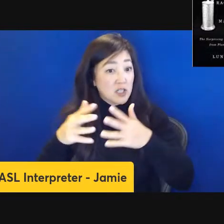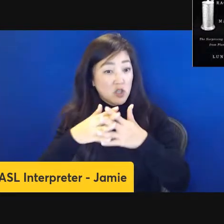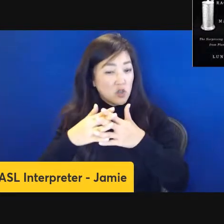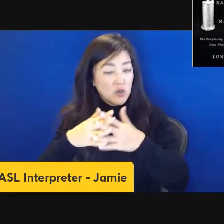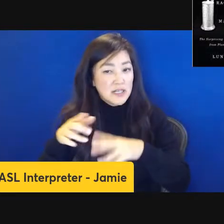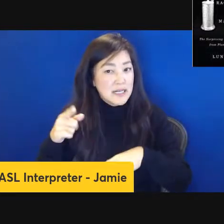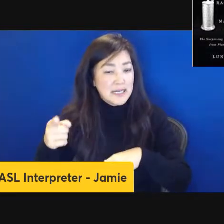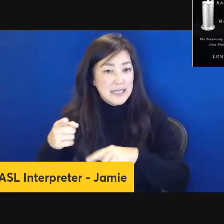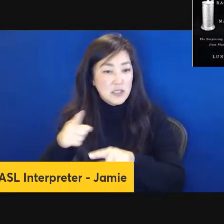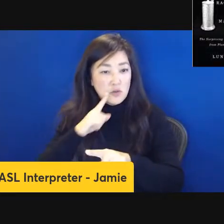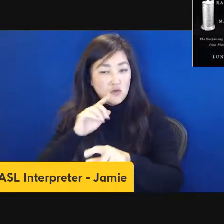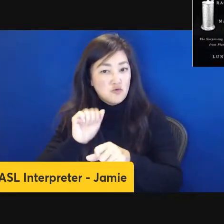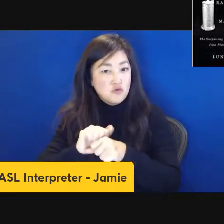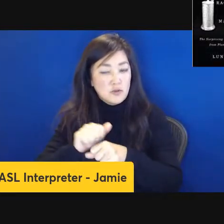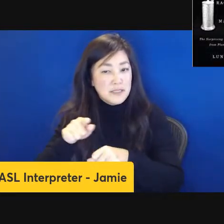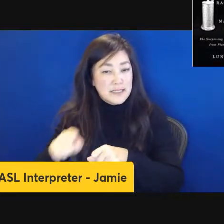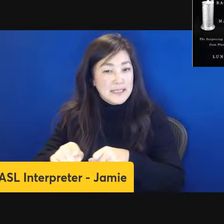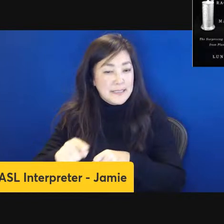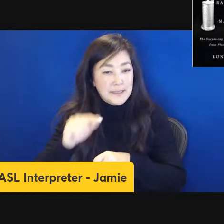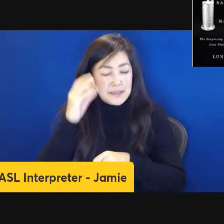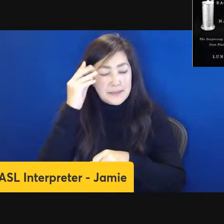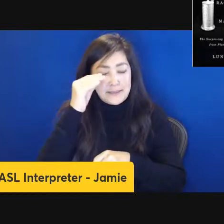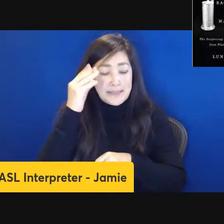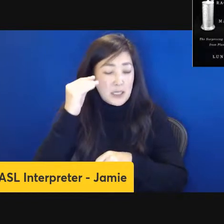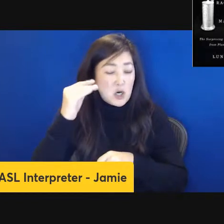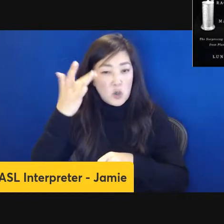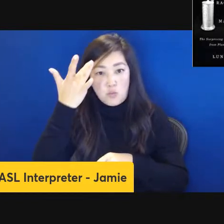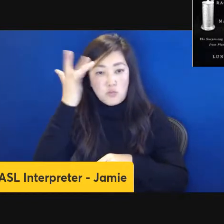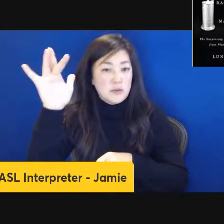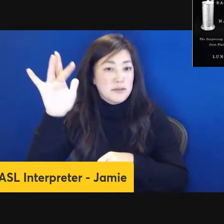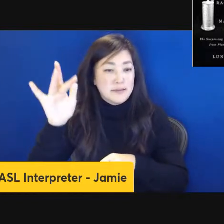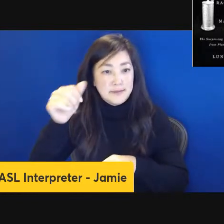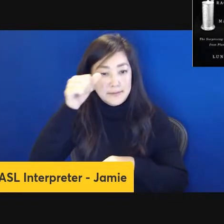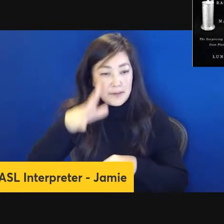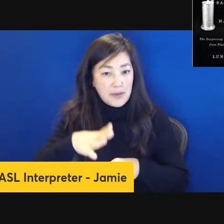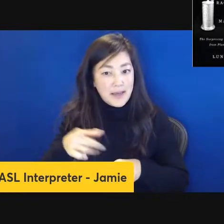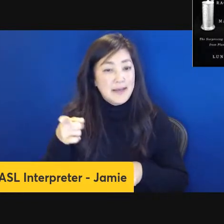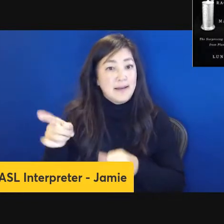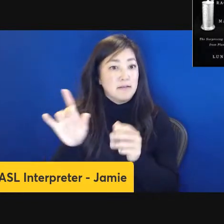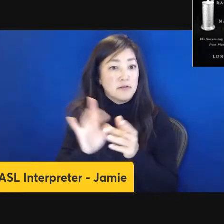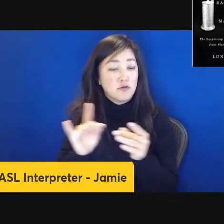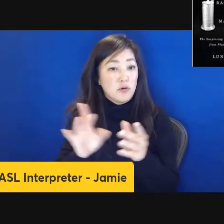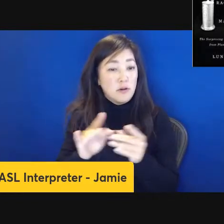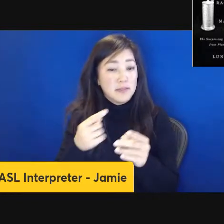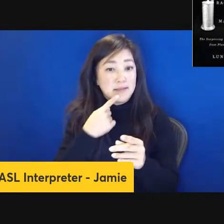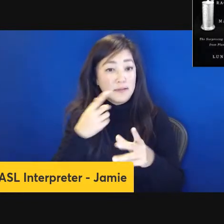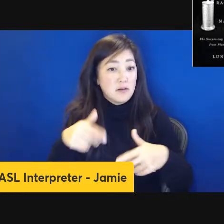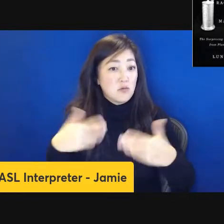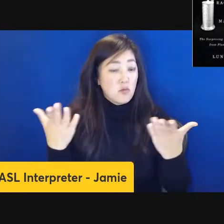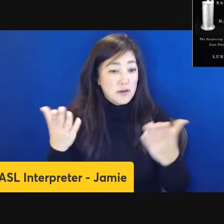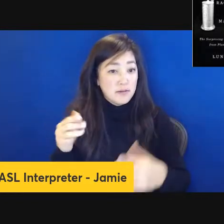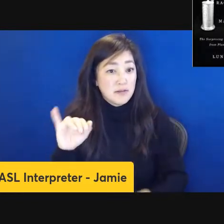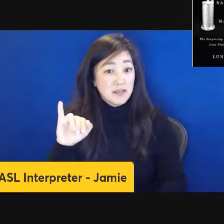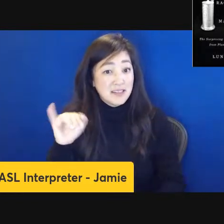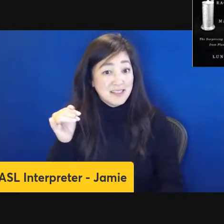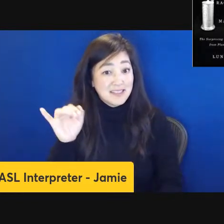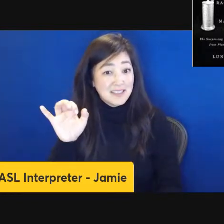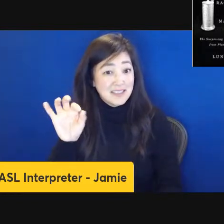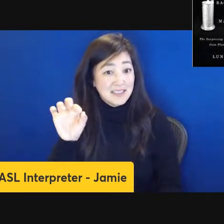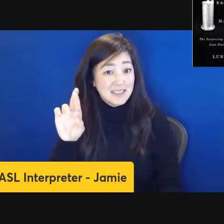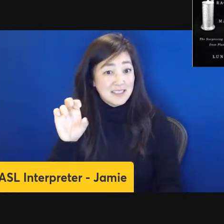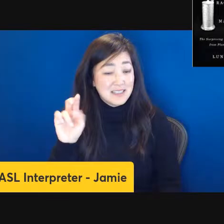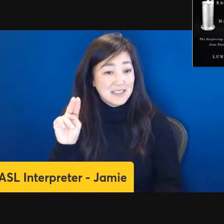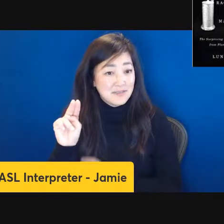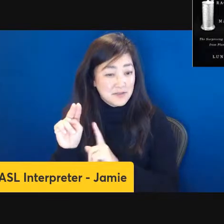influential Enlightenment thinker. So what Jefferson said, and in